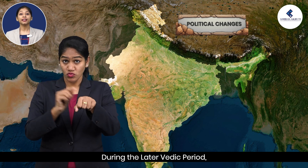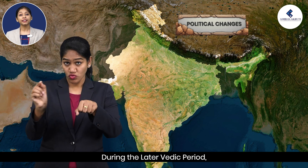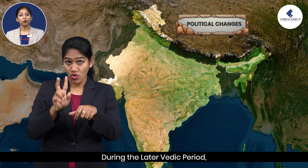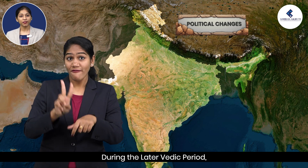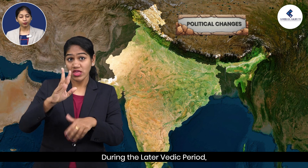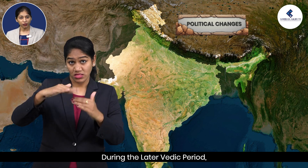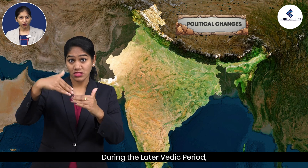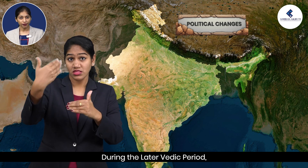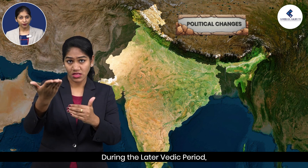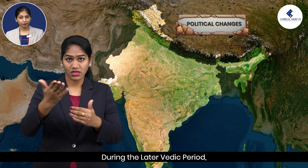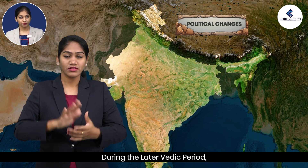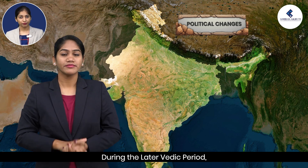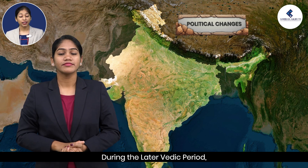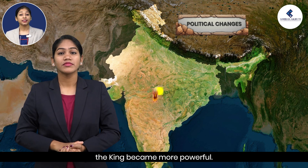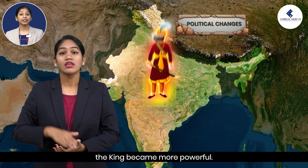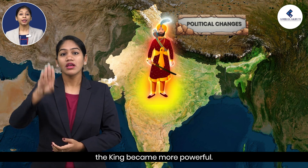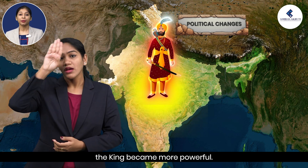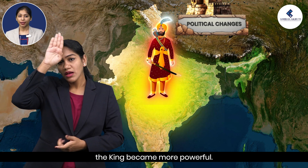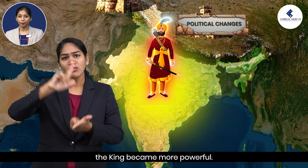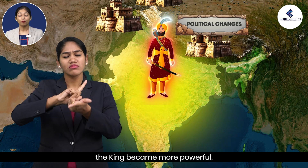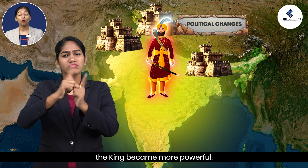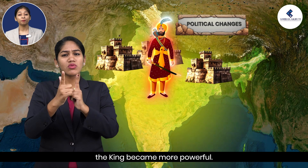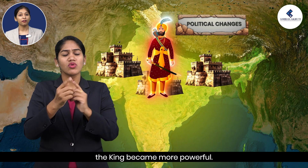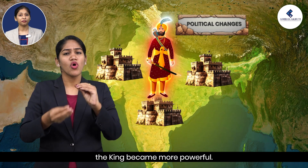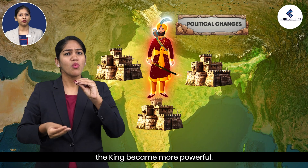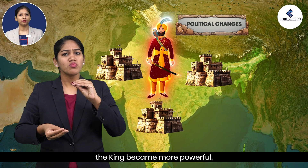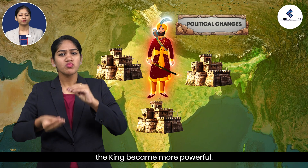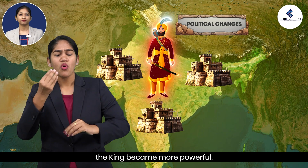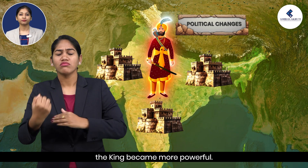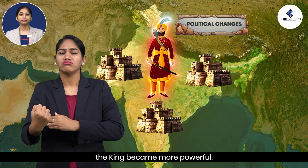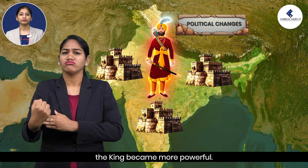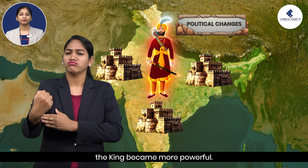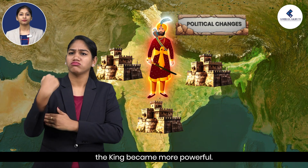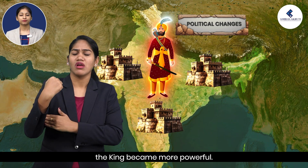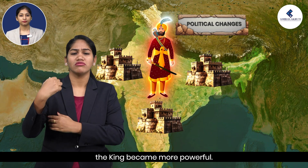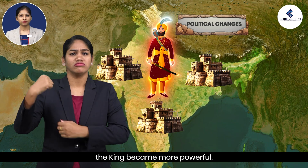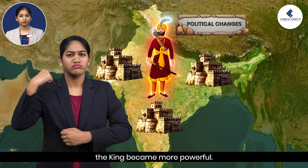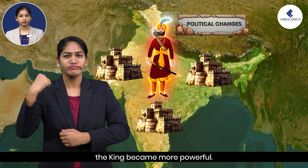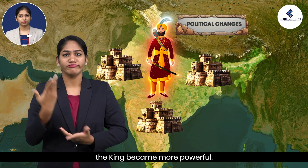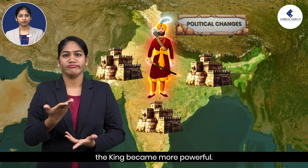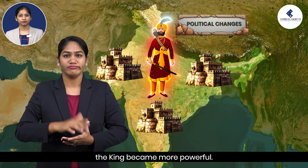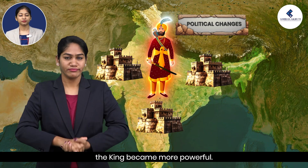During the later Vedic period, the king became more powerful.